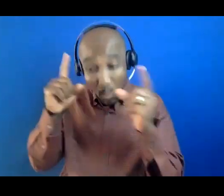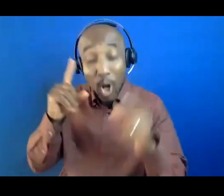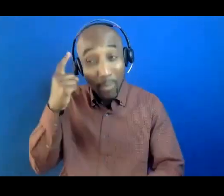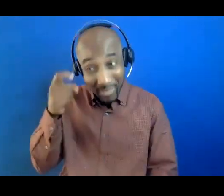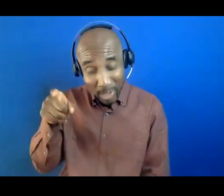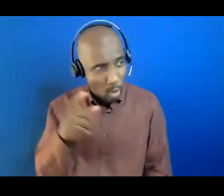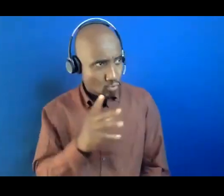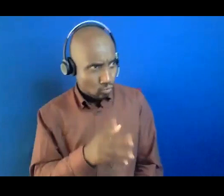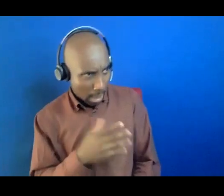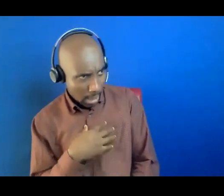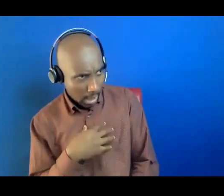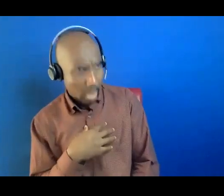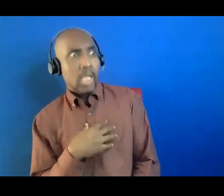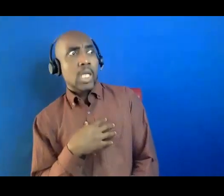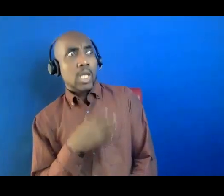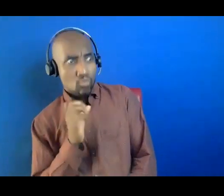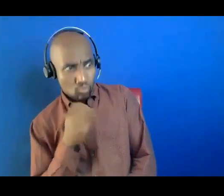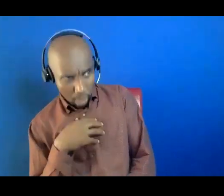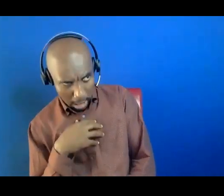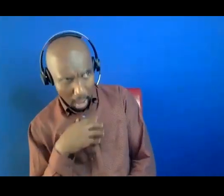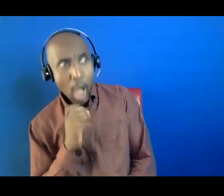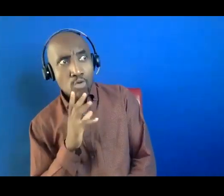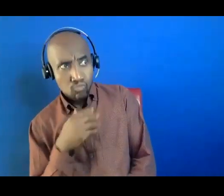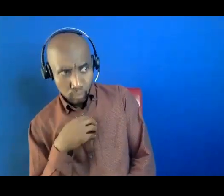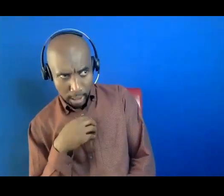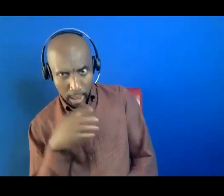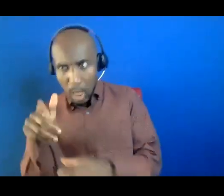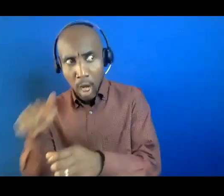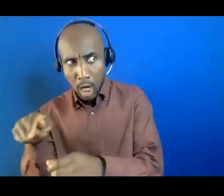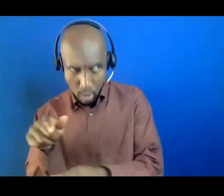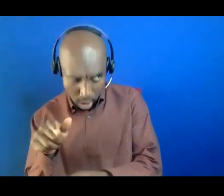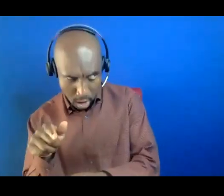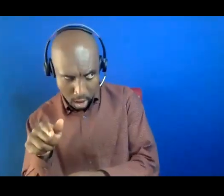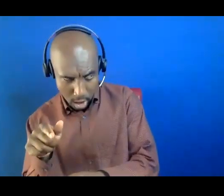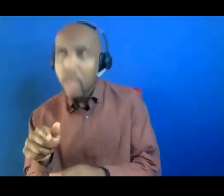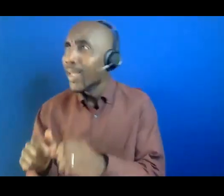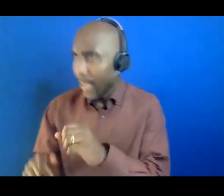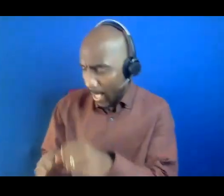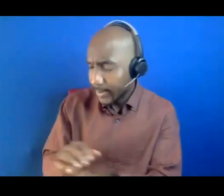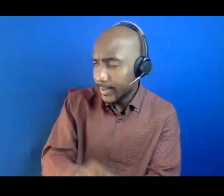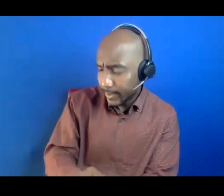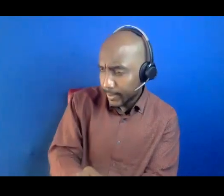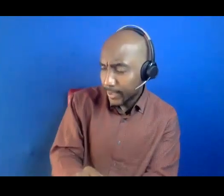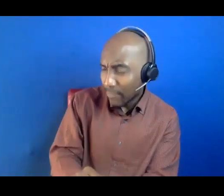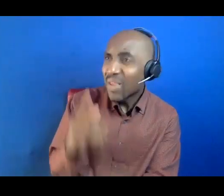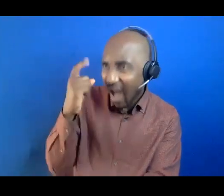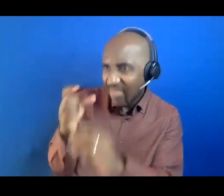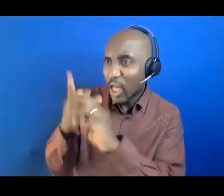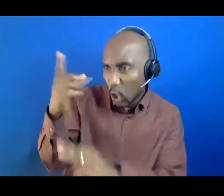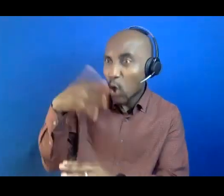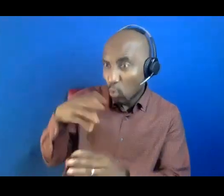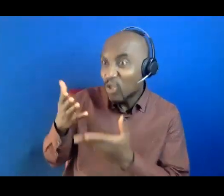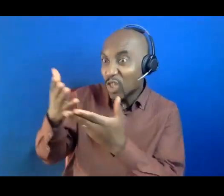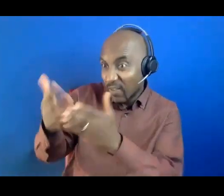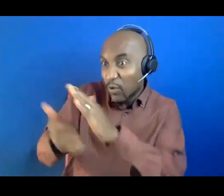said, oh, really? Just kind of pressing the button. And she said, yeah, I think God wants to give you a